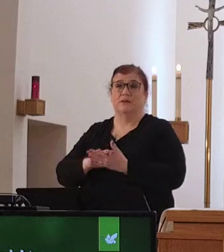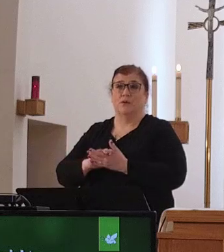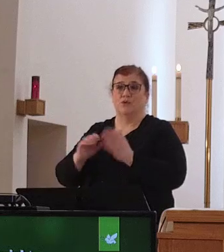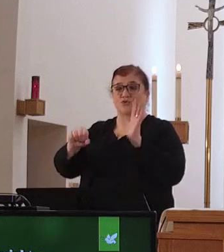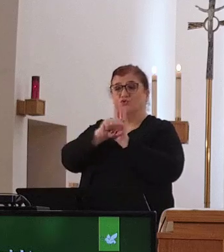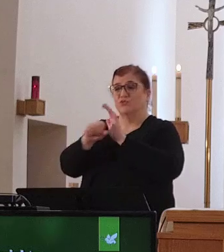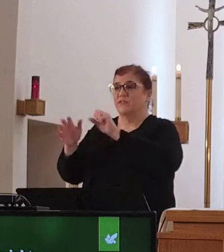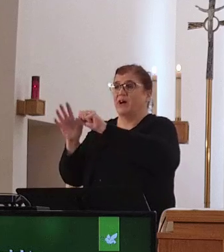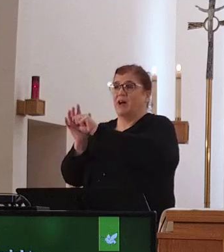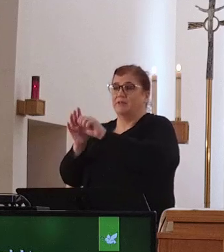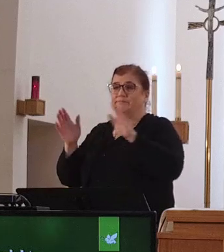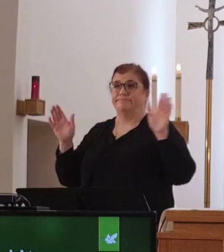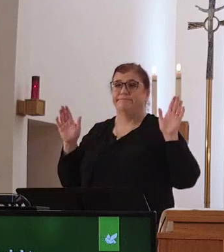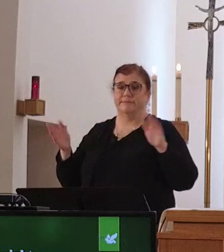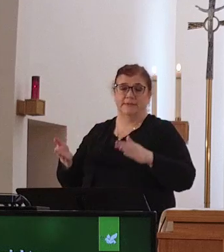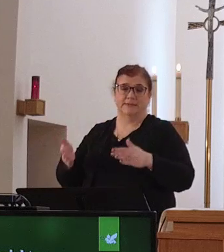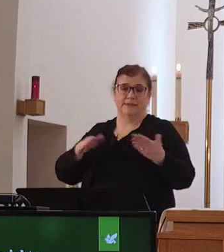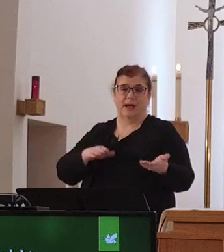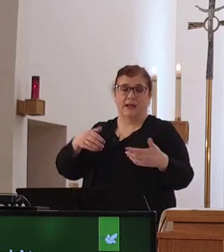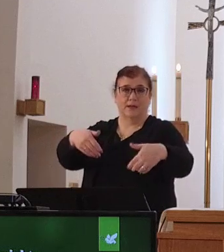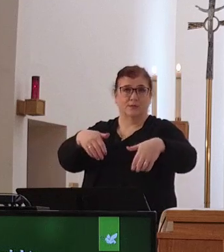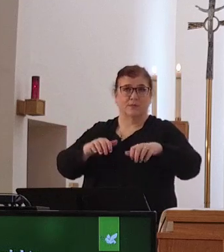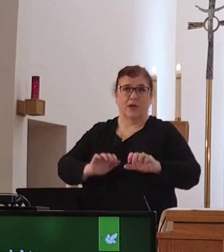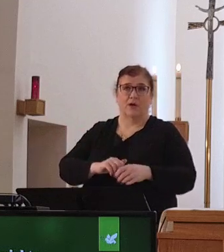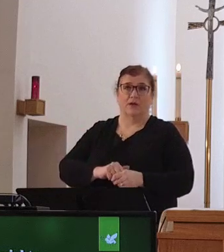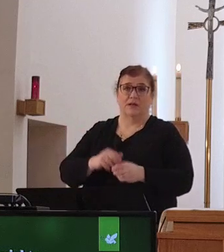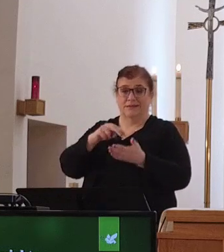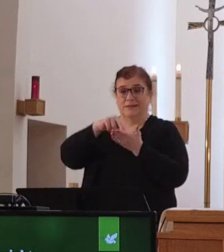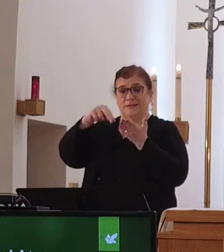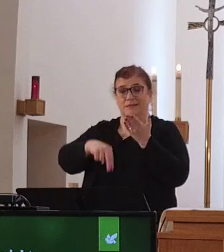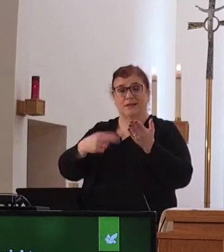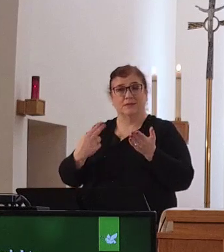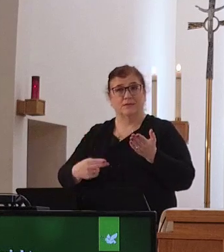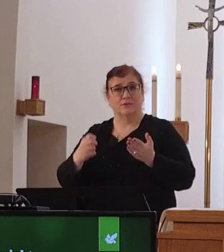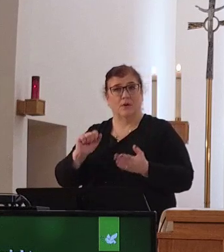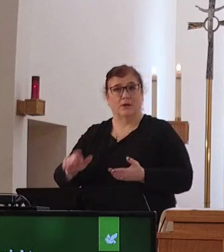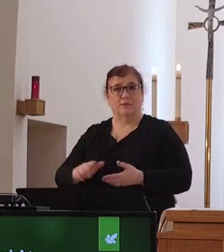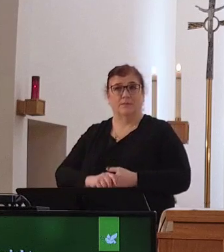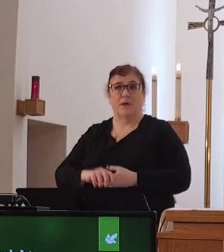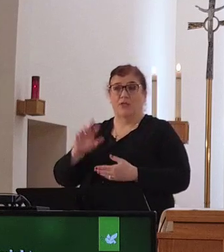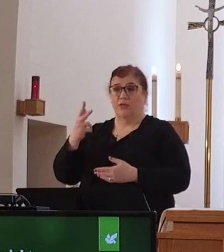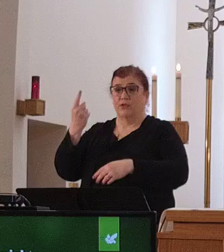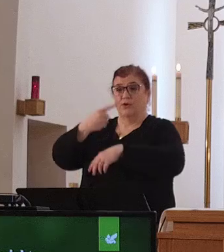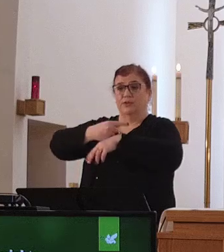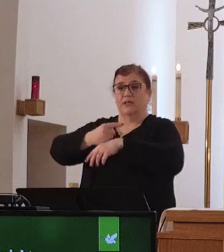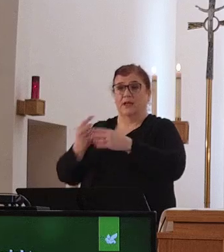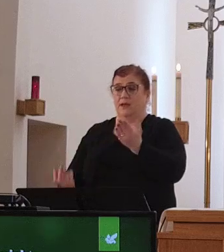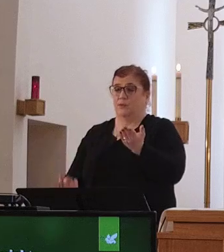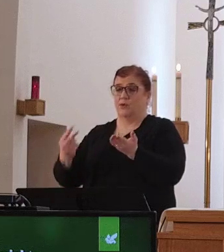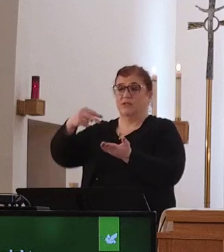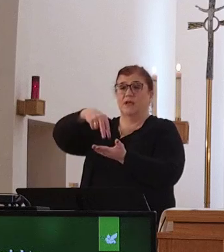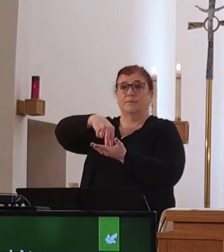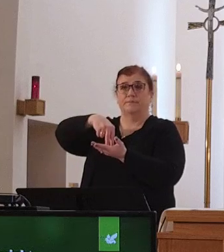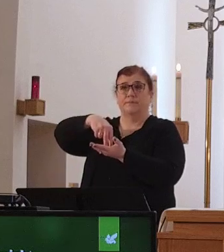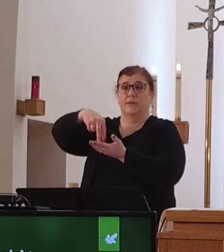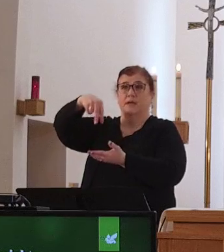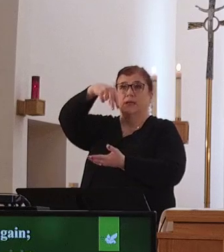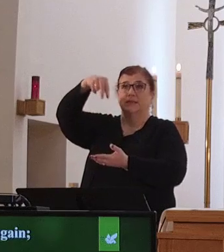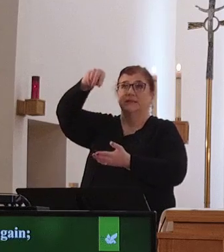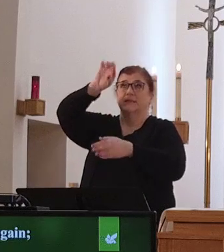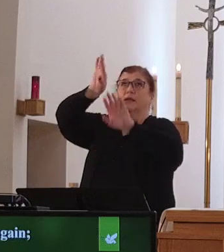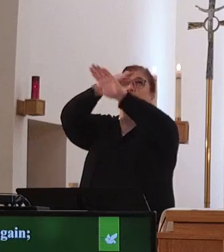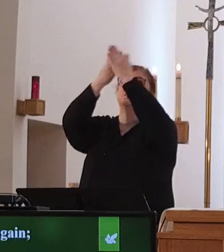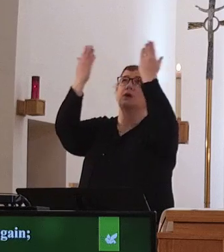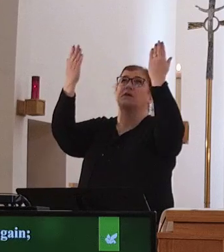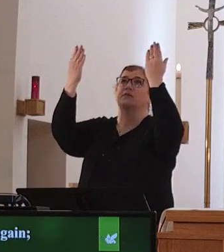Pilate, was crucified, died, and was buried. He descended to the dead. On the third day he rose again.